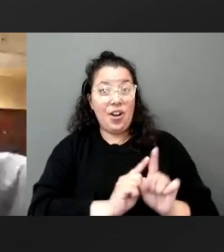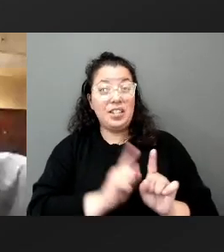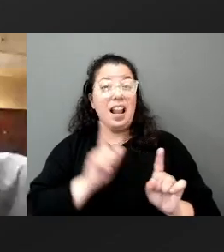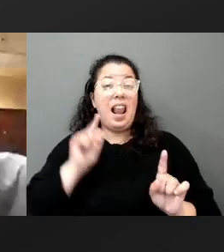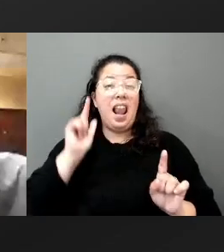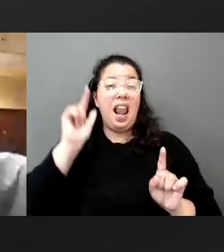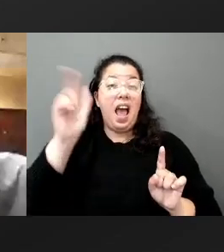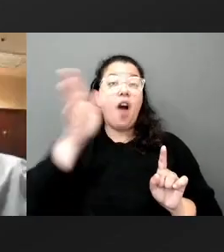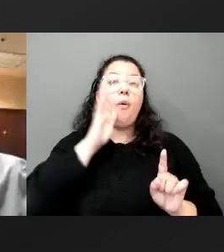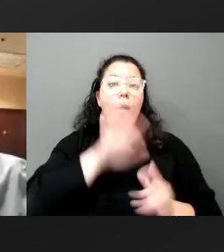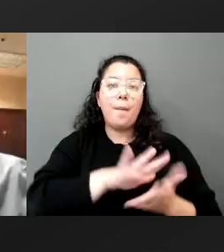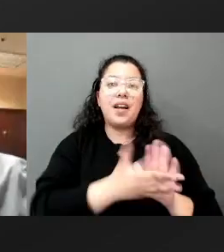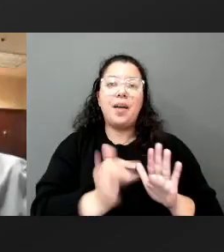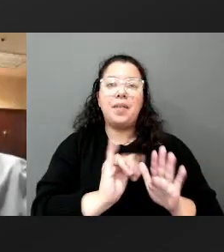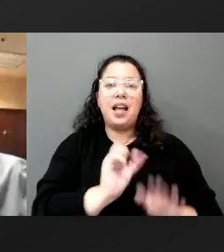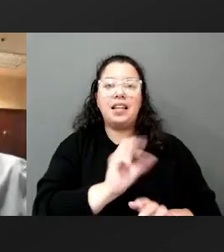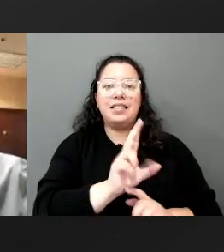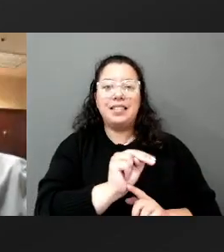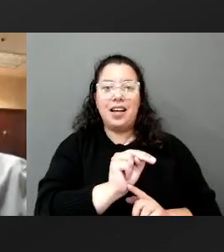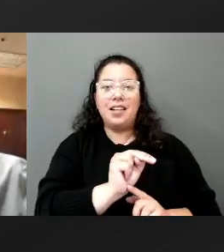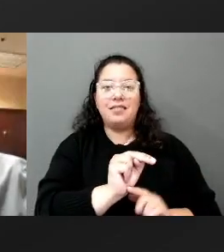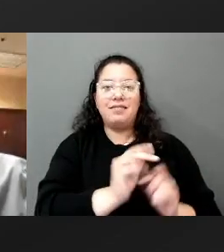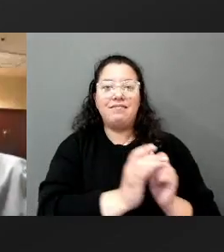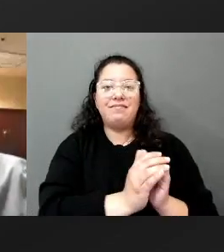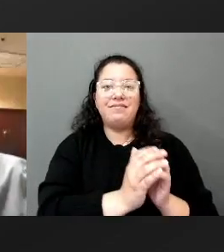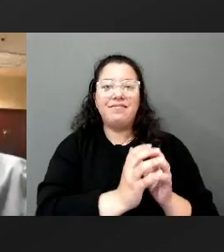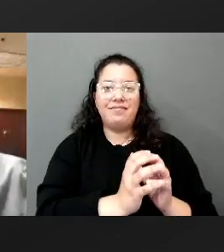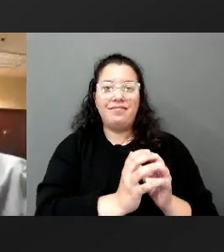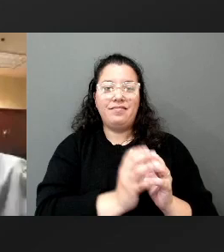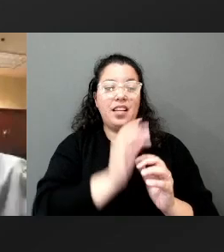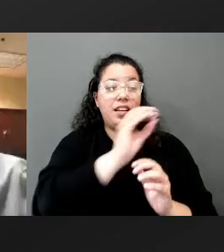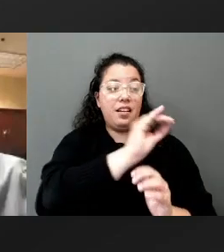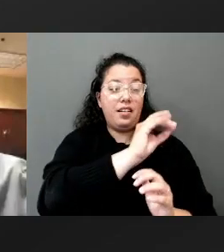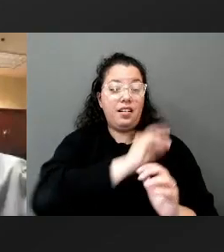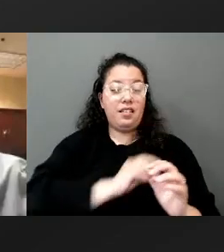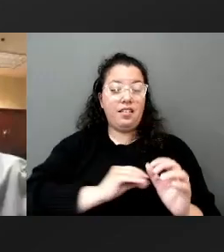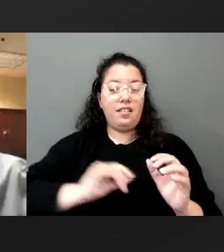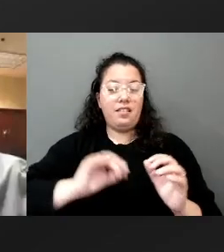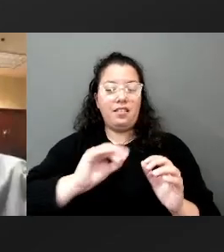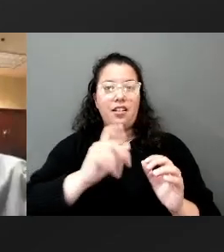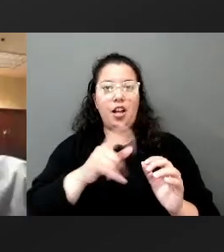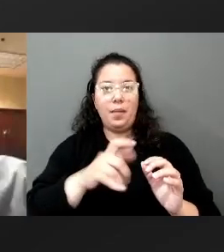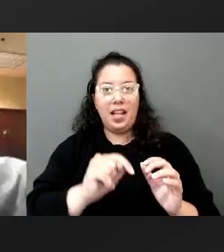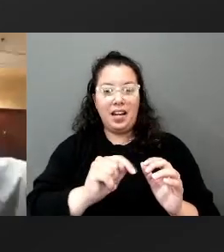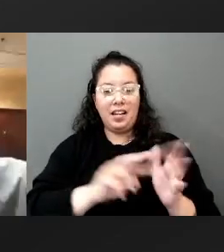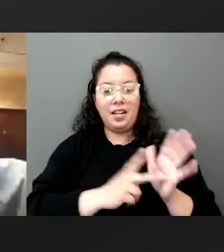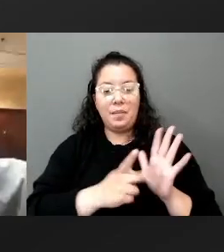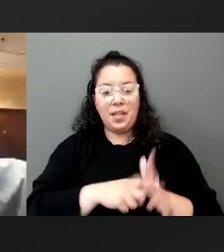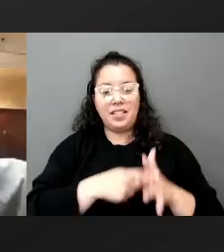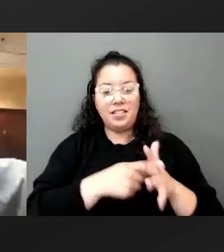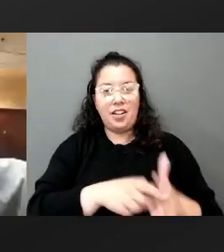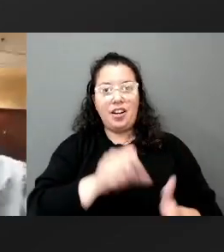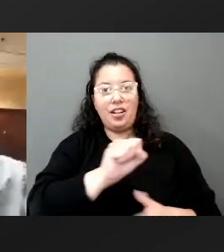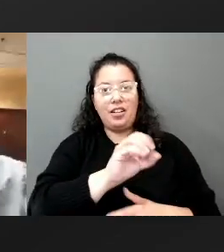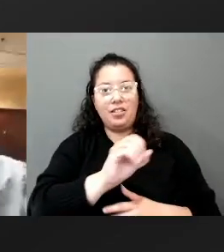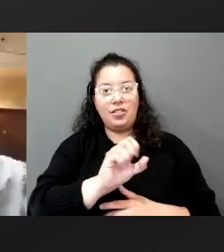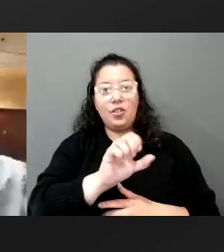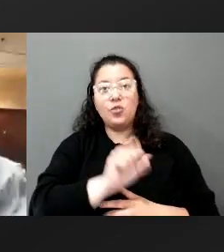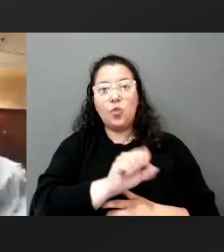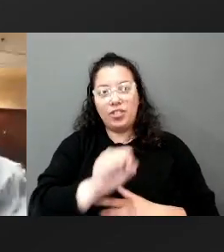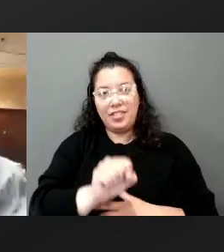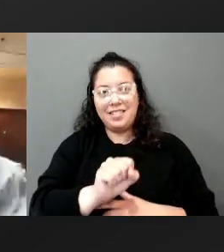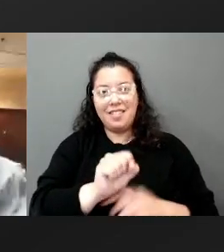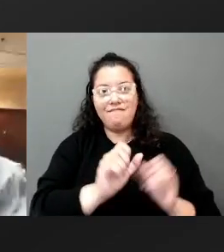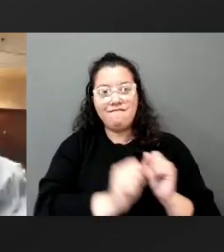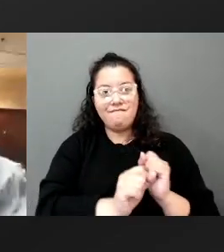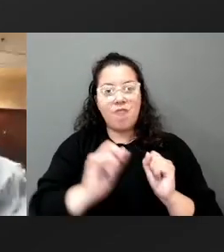systems forming here, and what an infrared telescope like Webb does is it makes it super easy to find them. Like whenever you take an